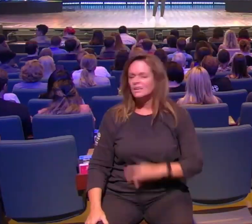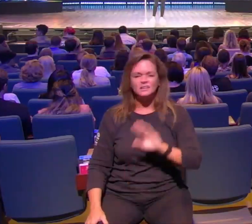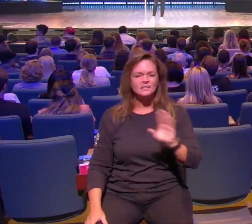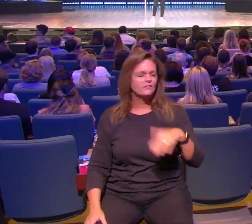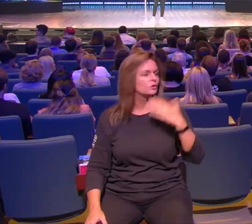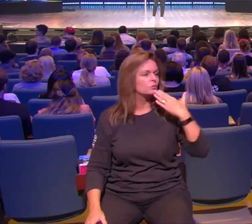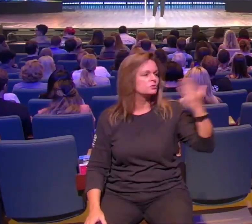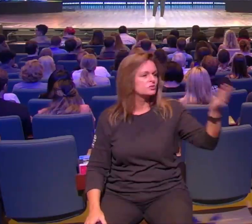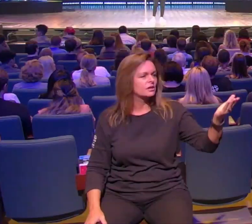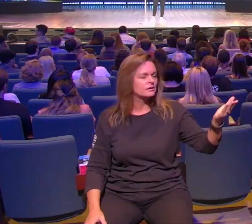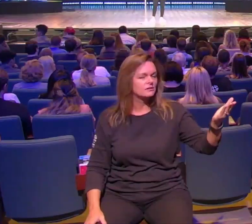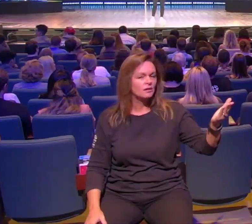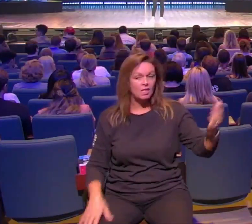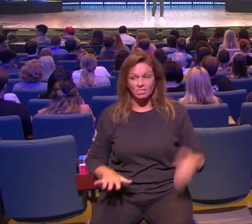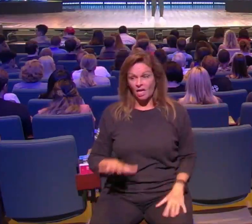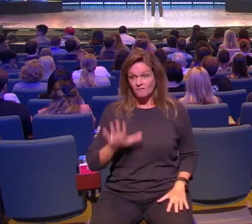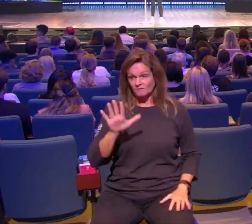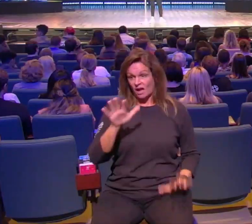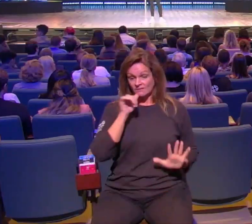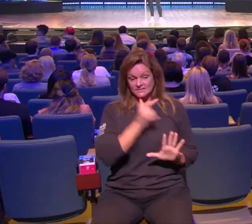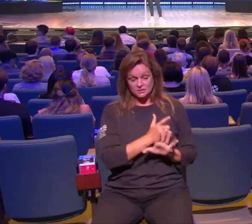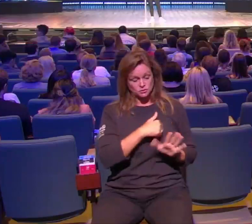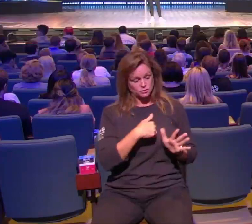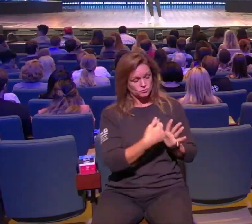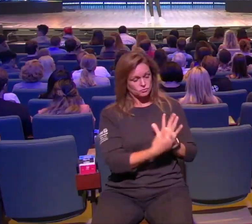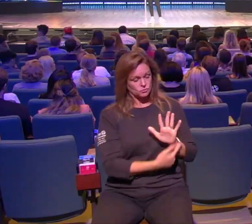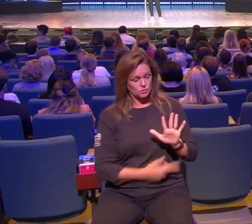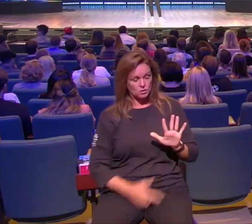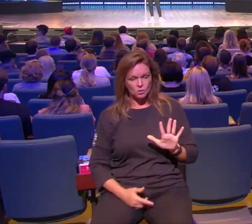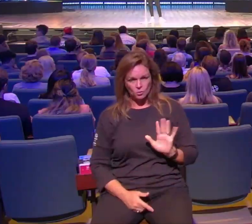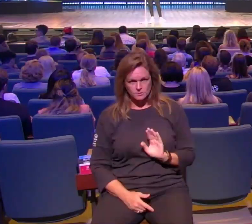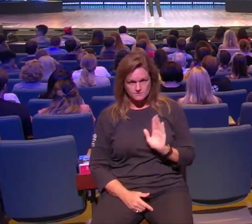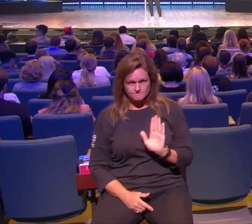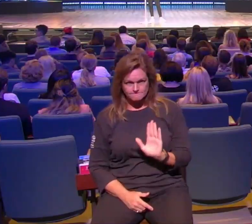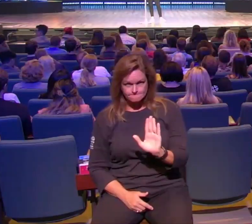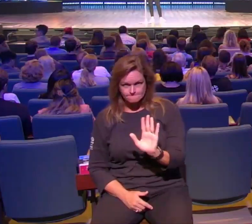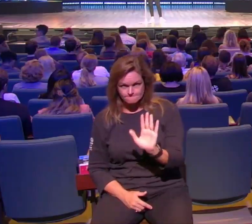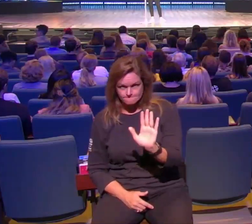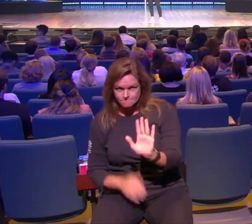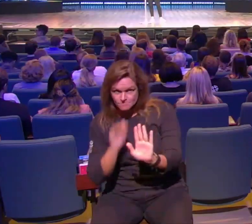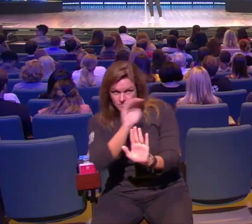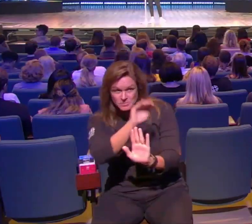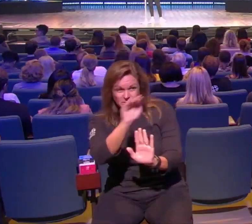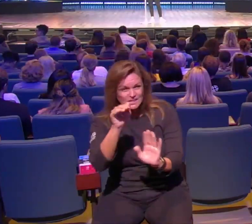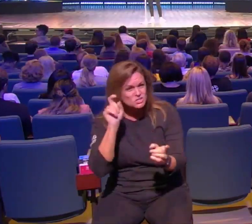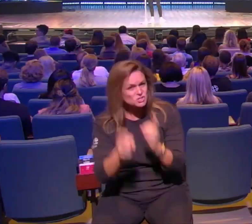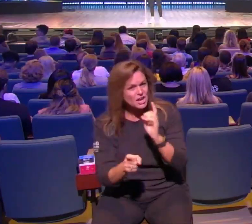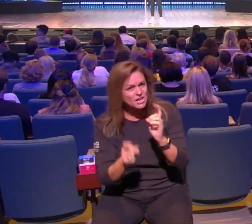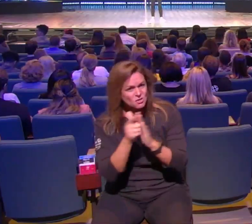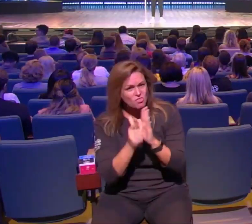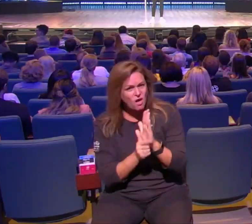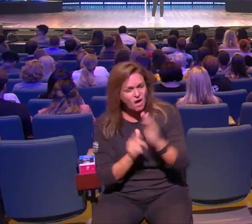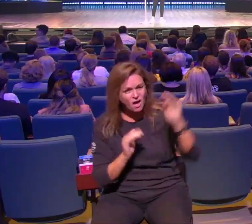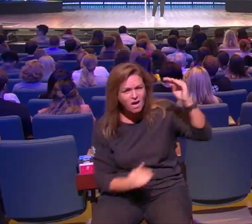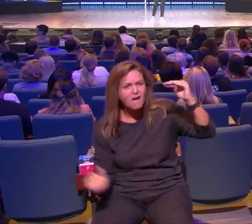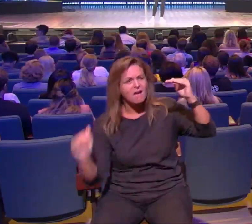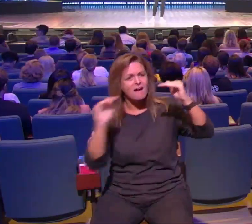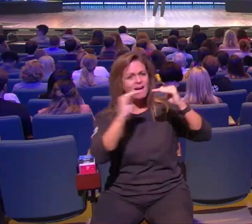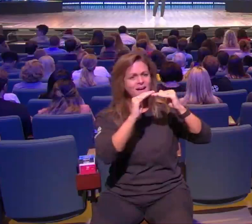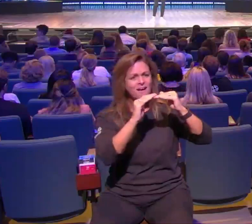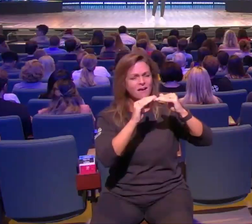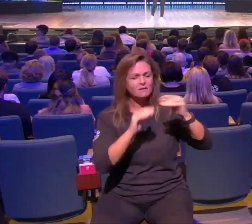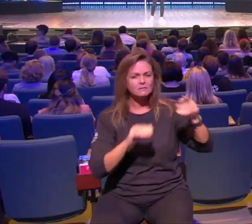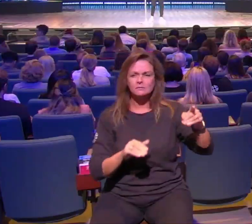asked. And see, I really believe that we have a God that doesn't just want to set things in